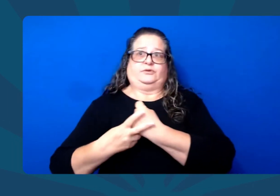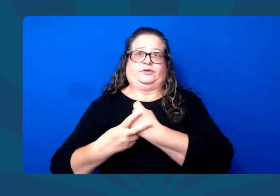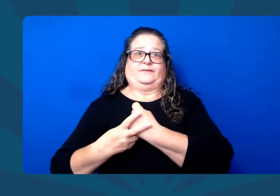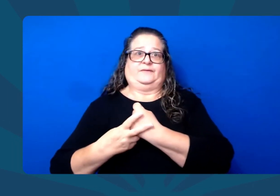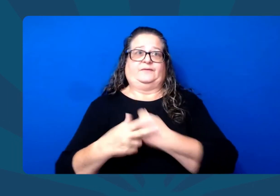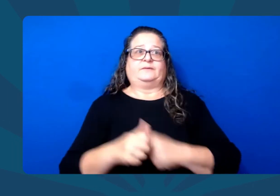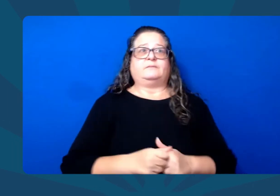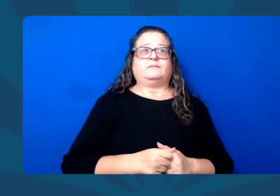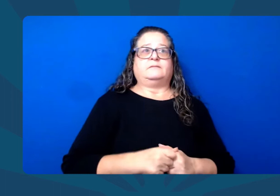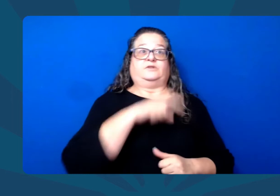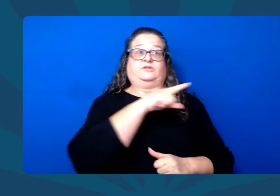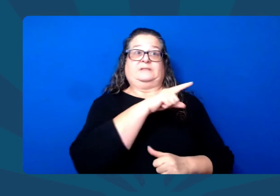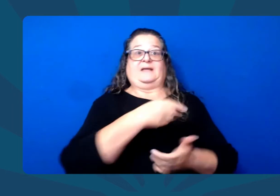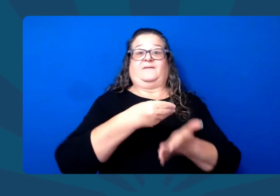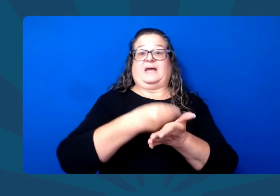preserved.